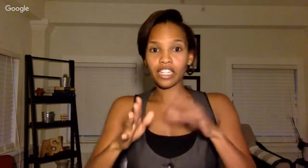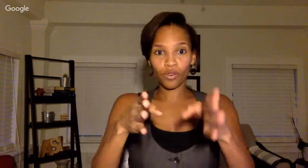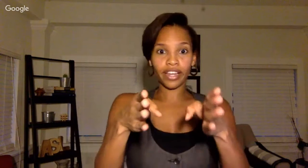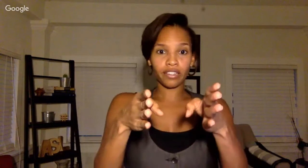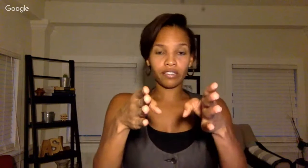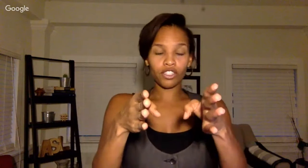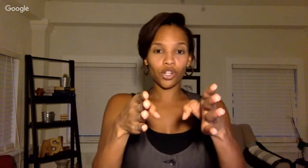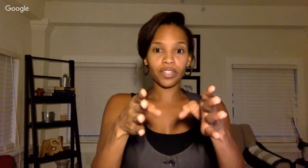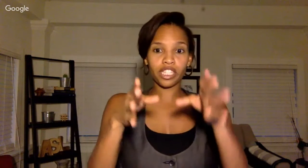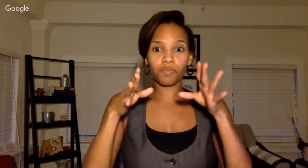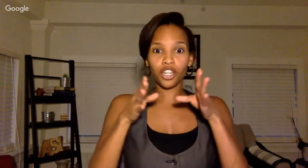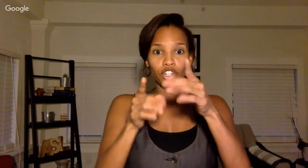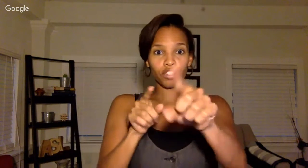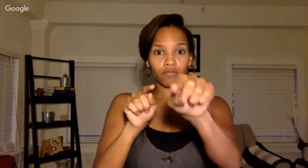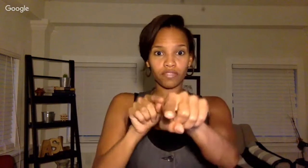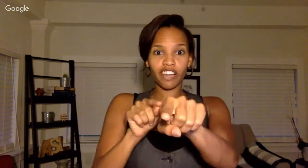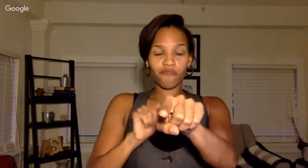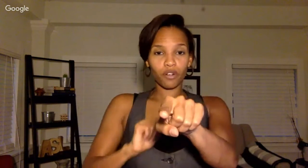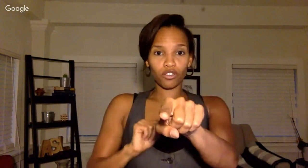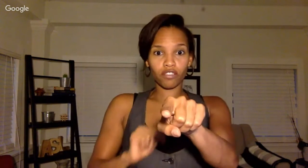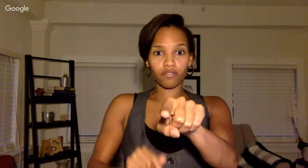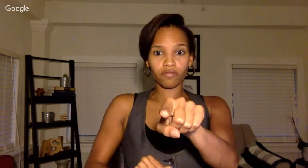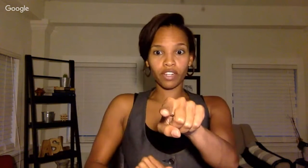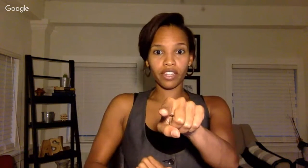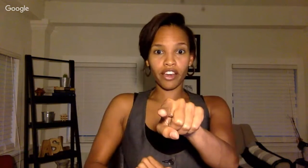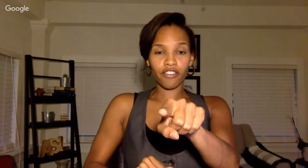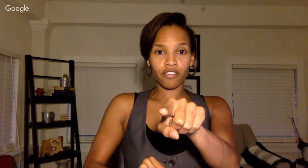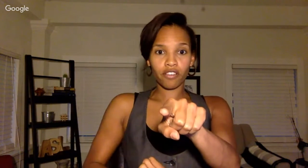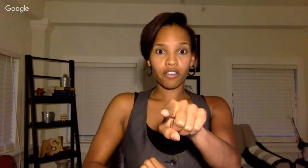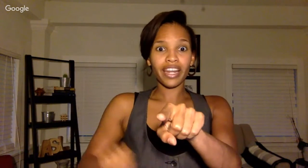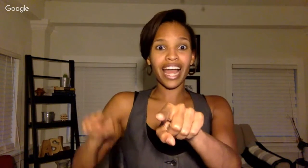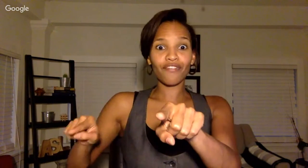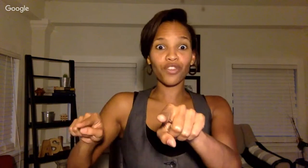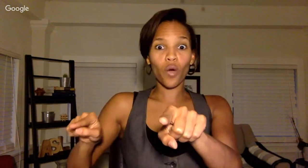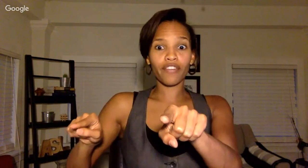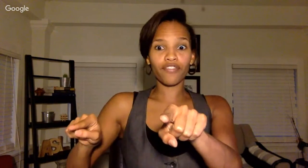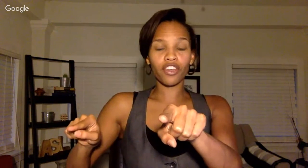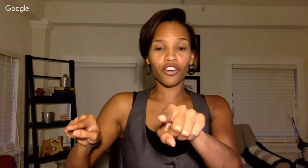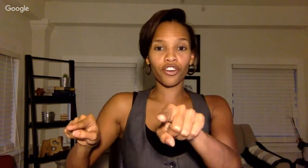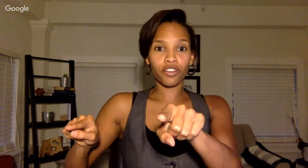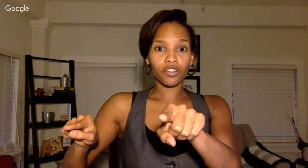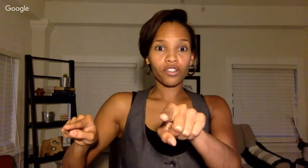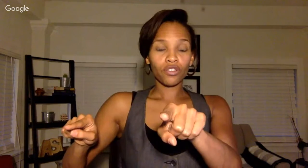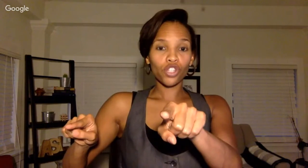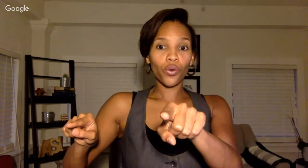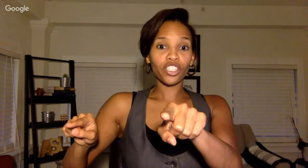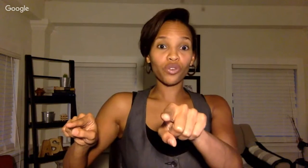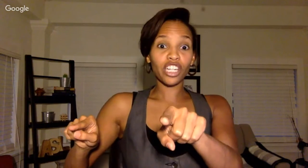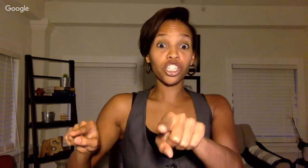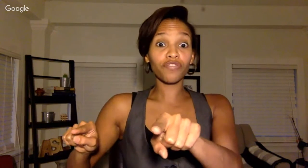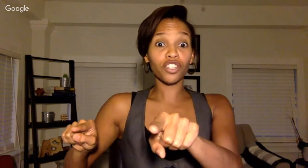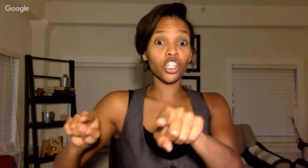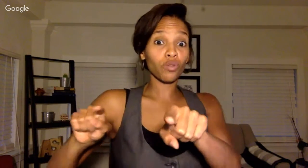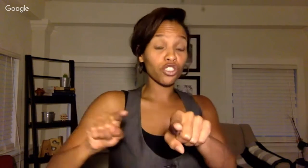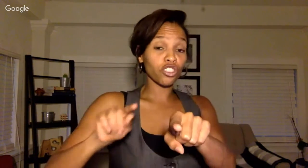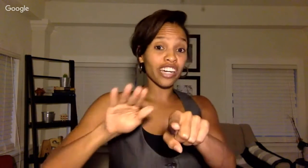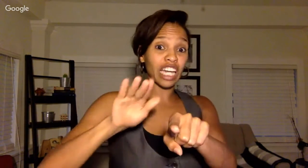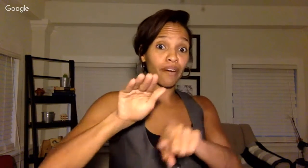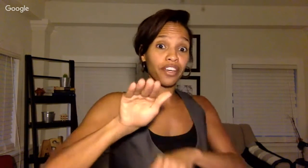He's right. So it's speaker, deaf person right there, and I have the wife here. So when I shift to her, we're still talking about him.